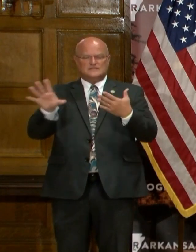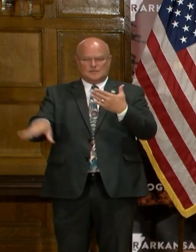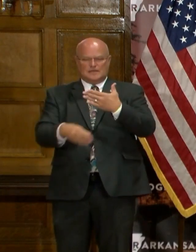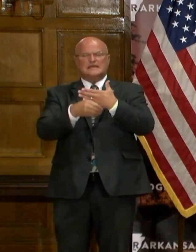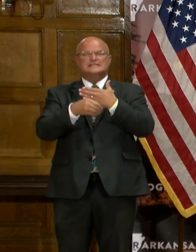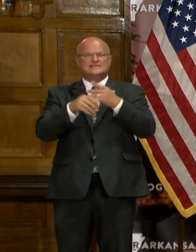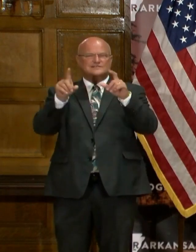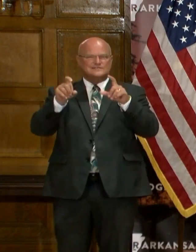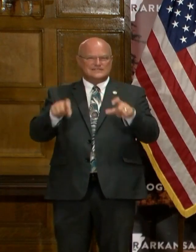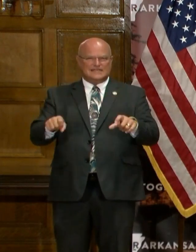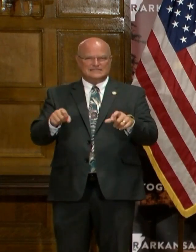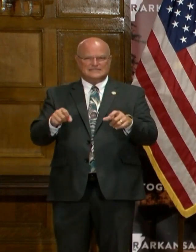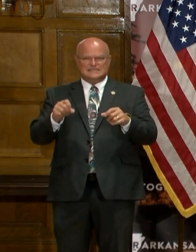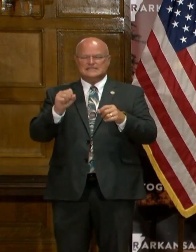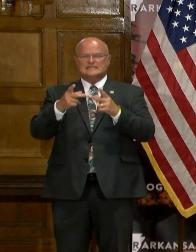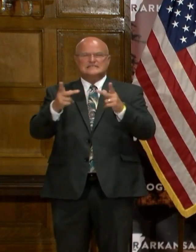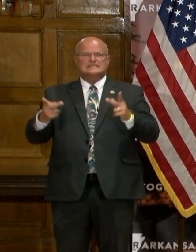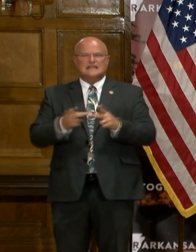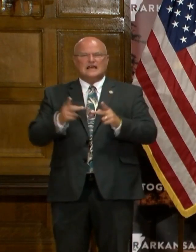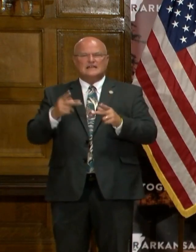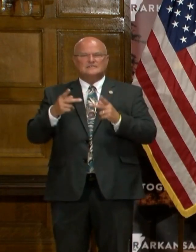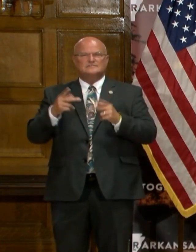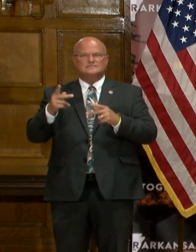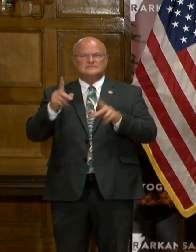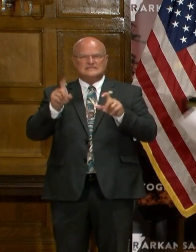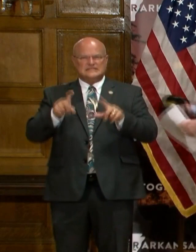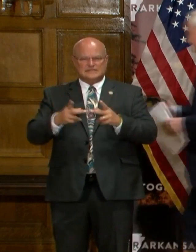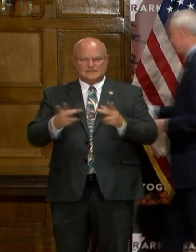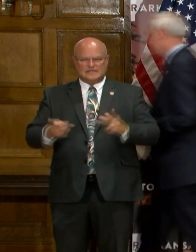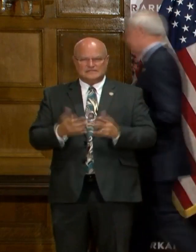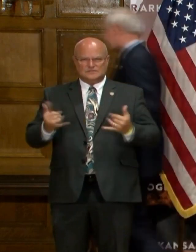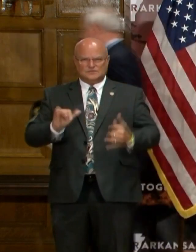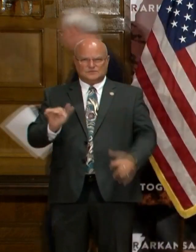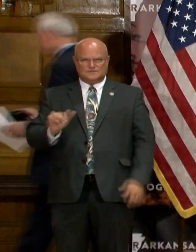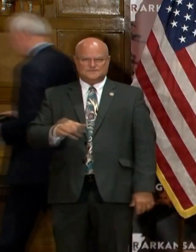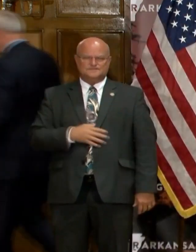additional testing site locations as well.